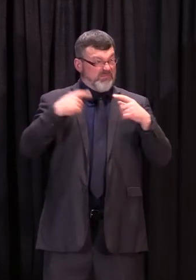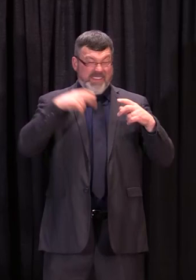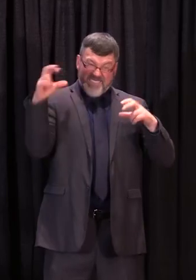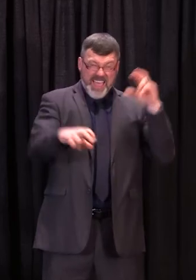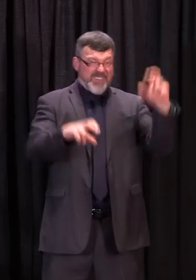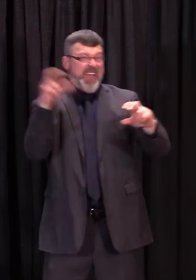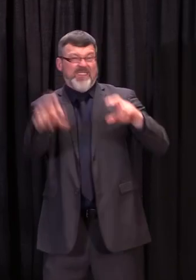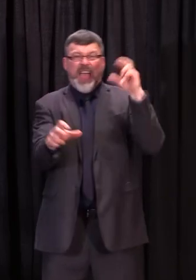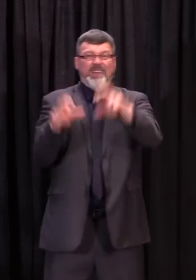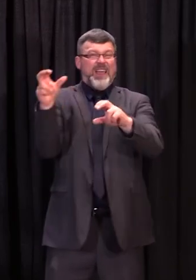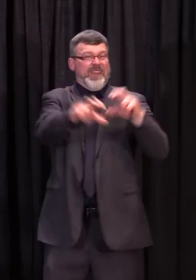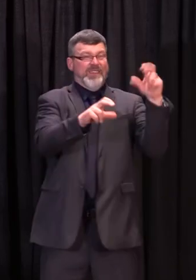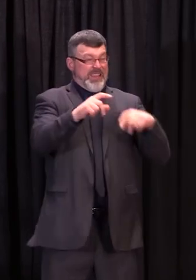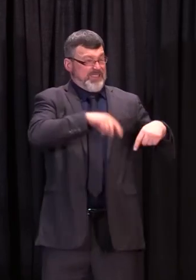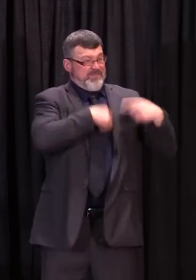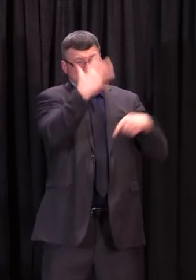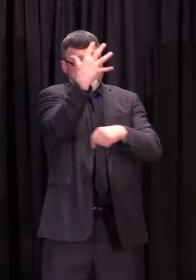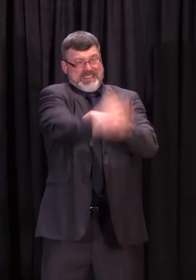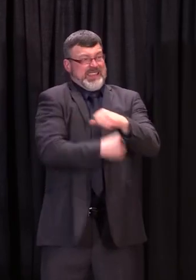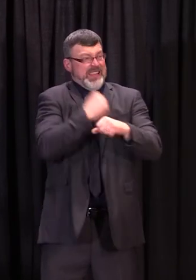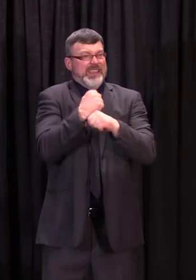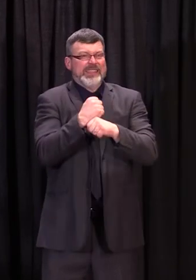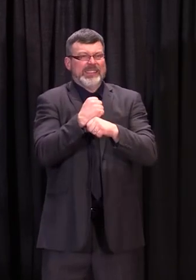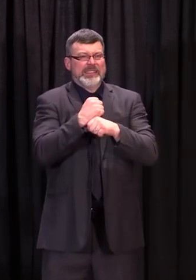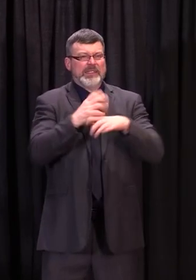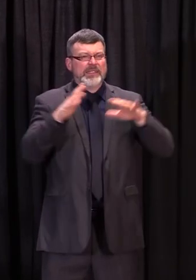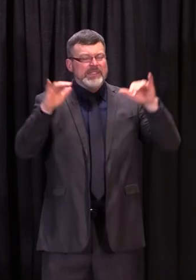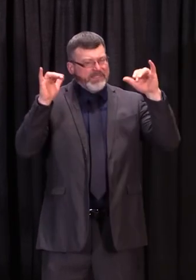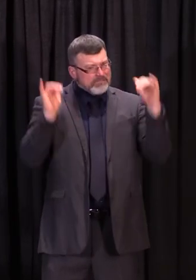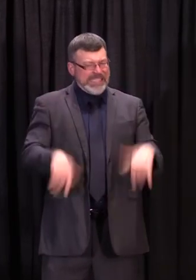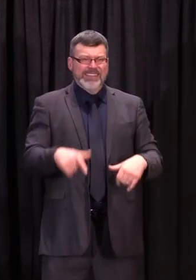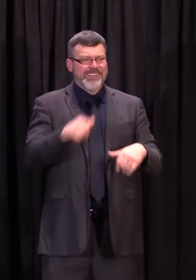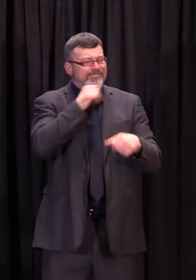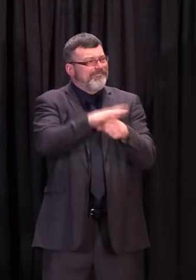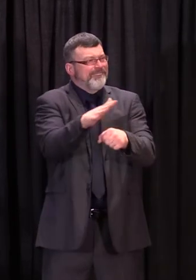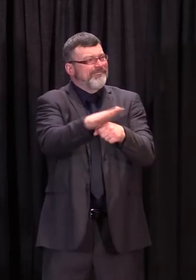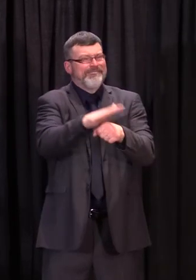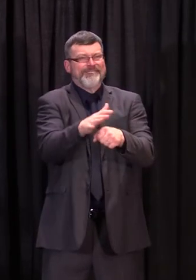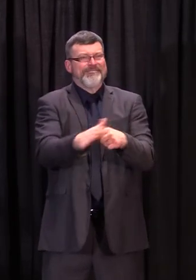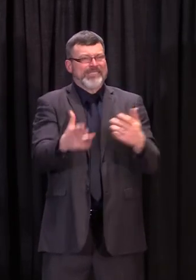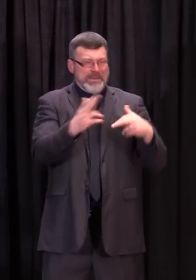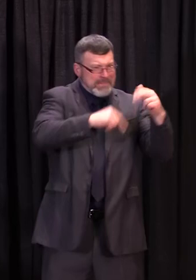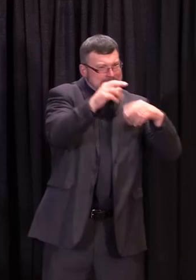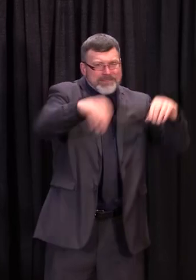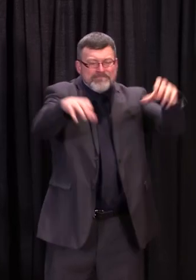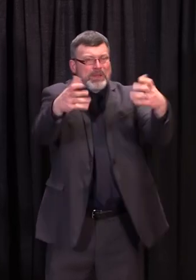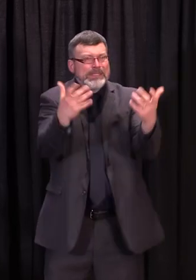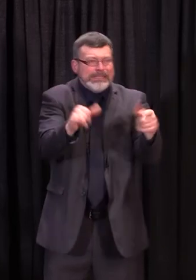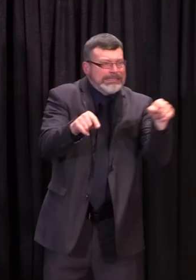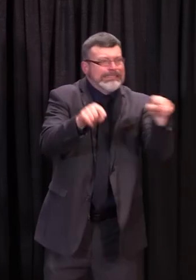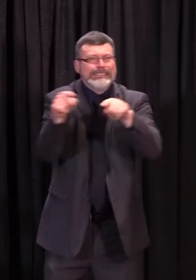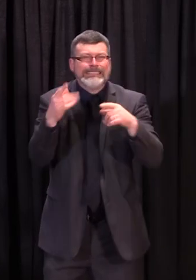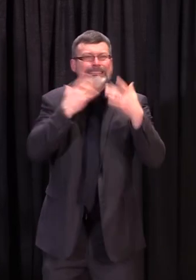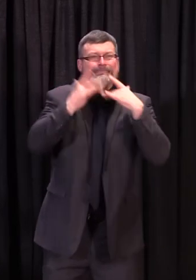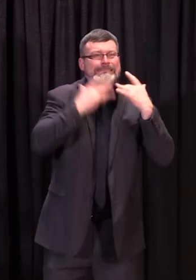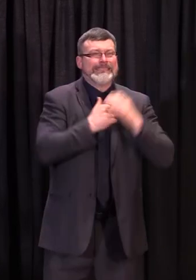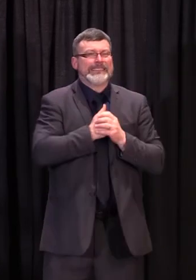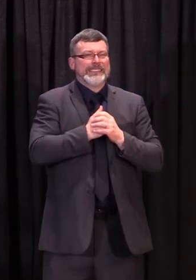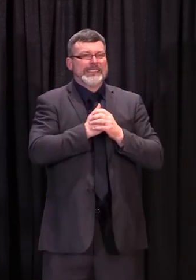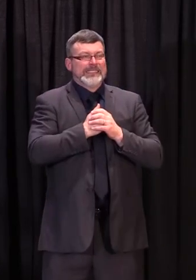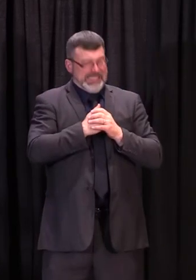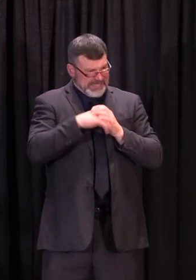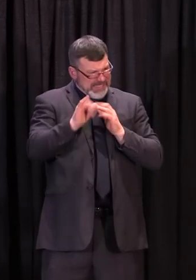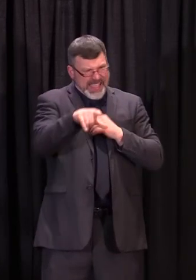last 5 years, we're still not building enough. This is especially true for middle-income families looking